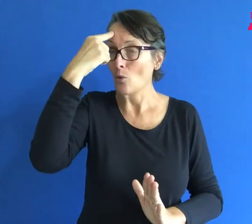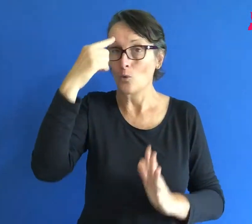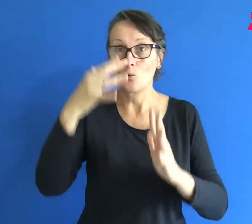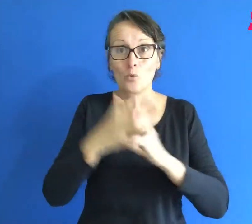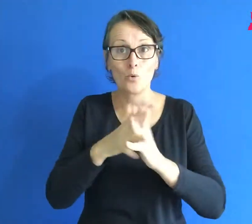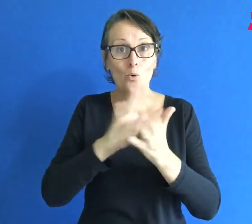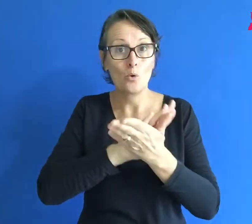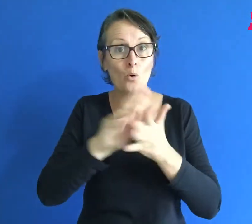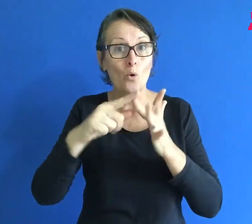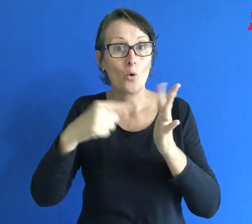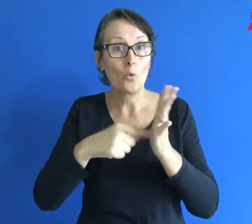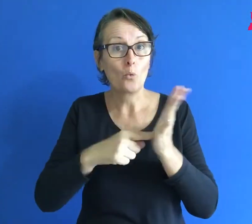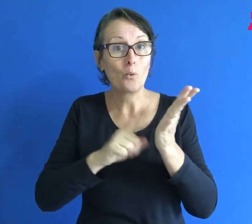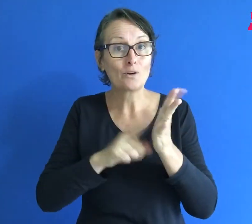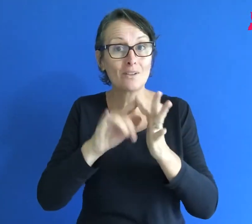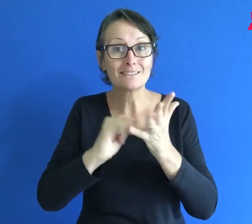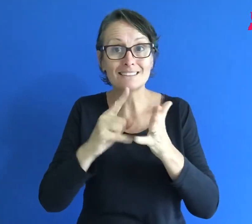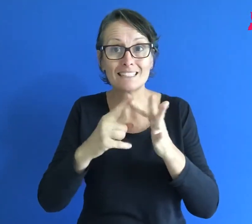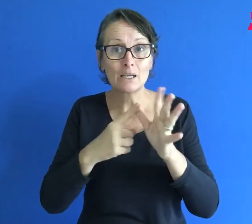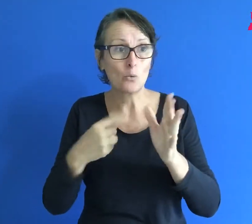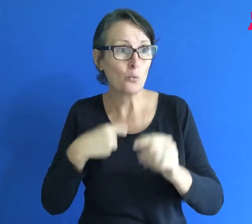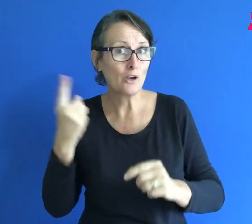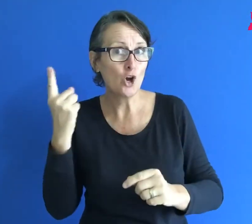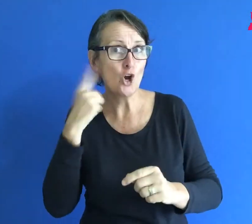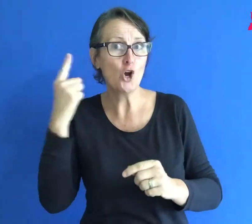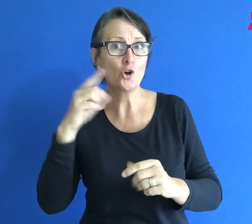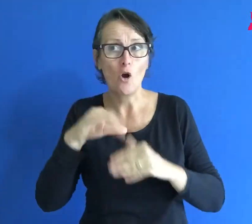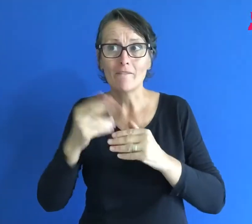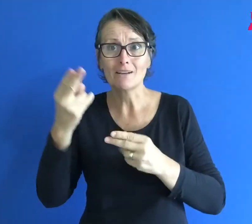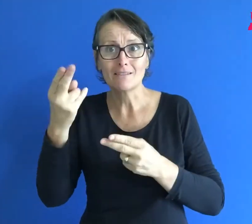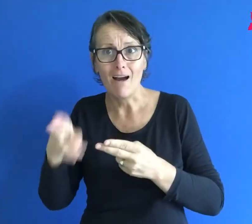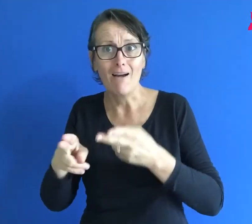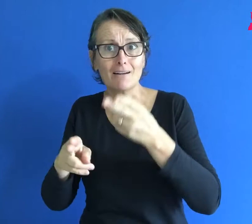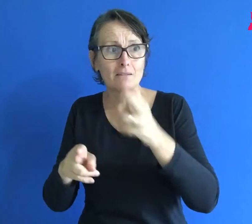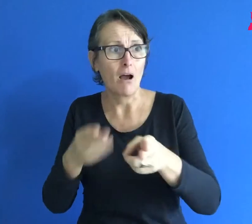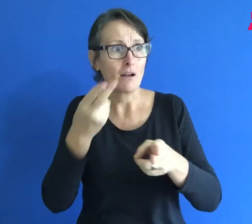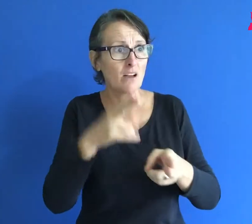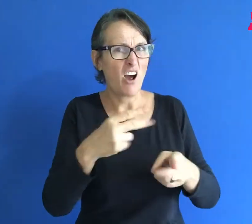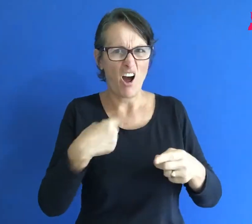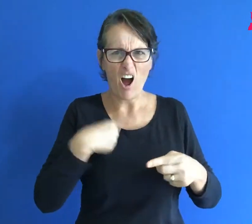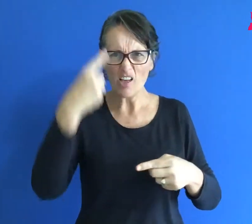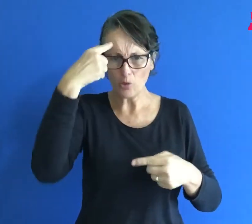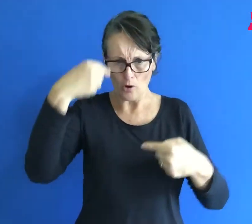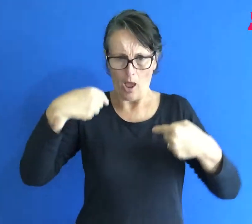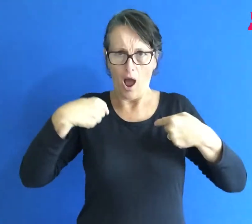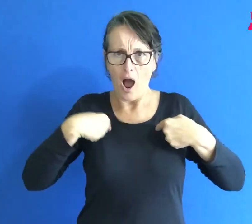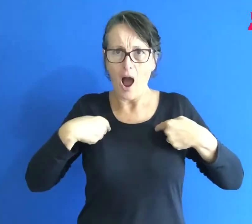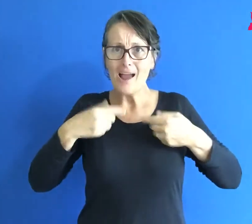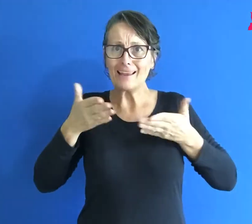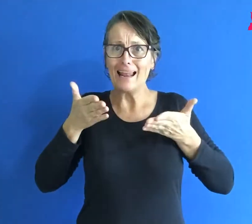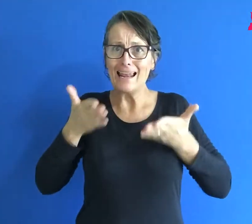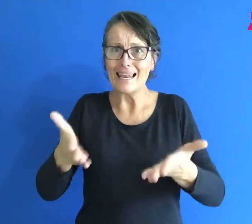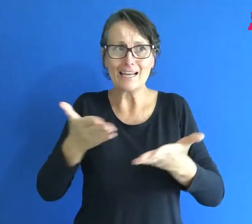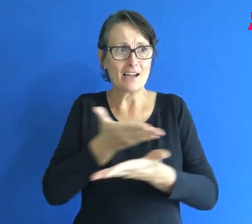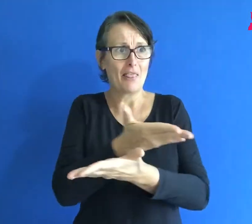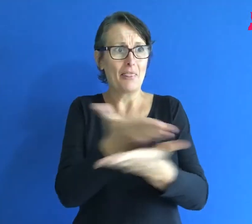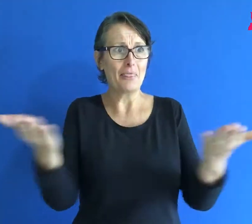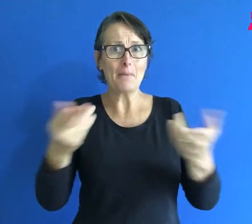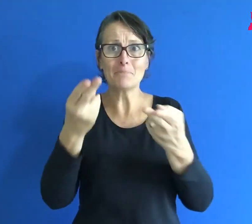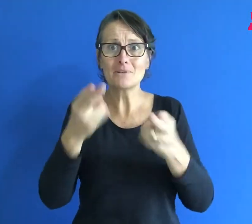about the first couple and thought, whoa, I let 173 people die. You let them die? Yeah, it started.